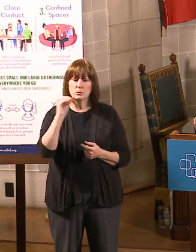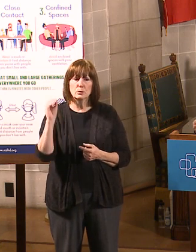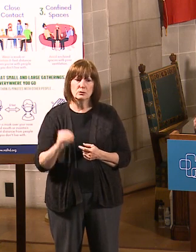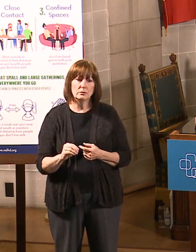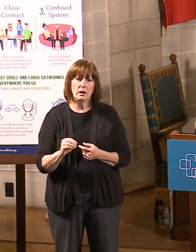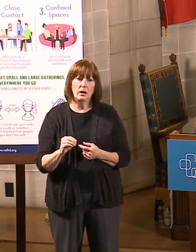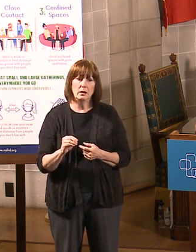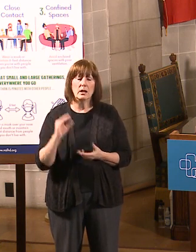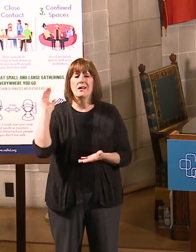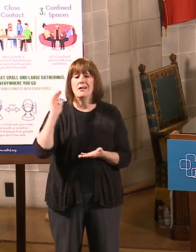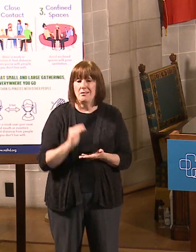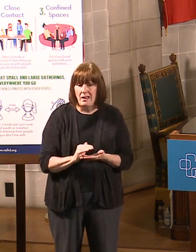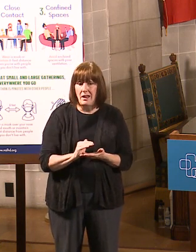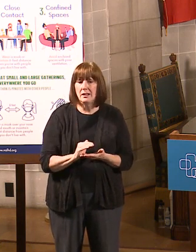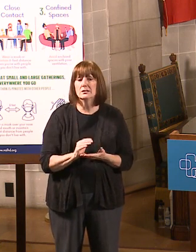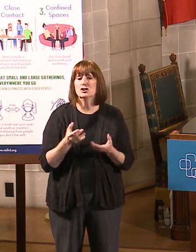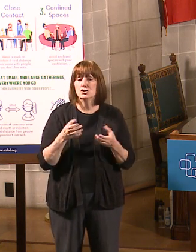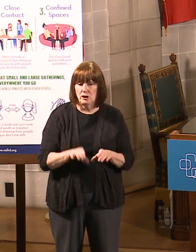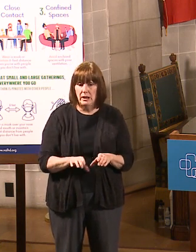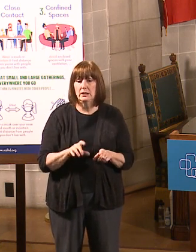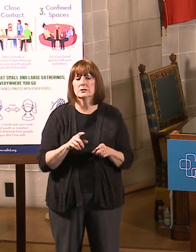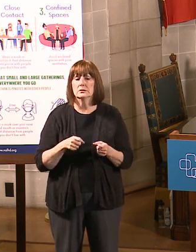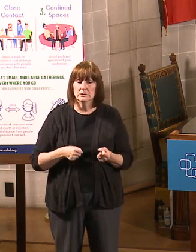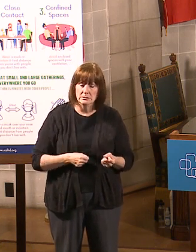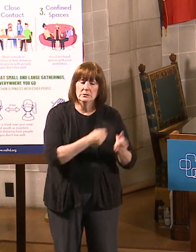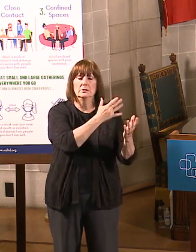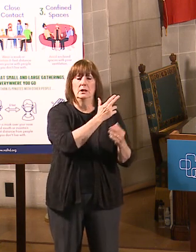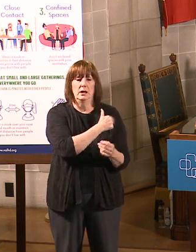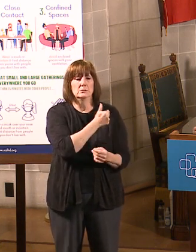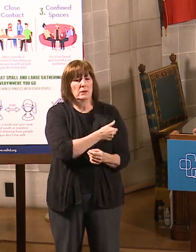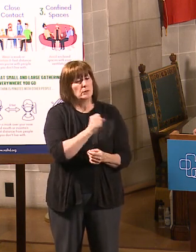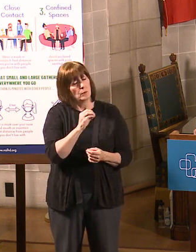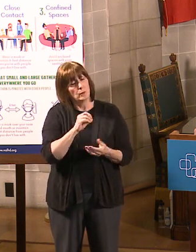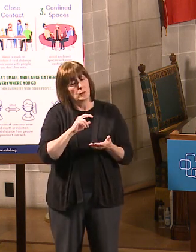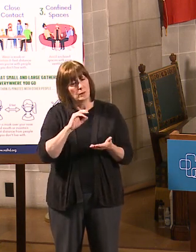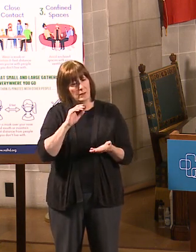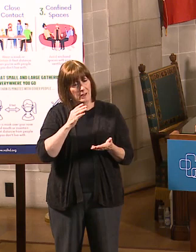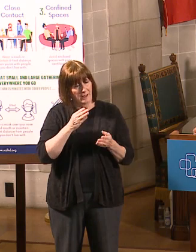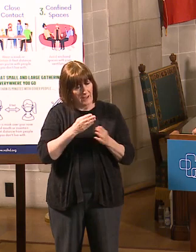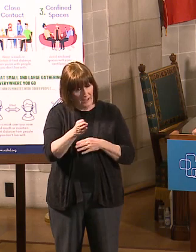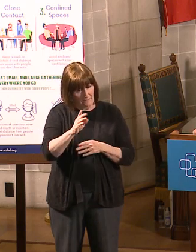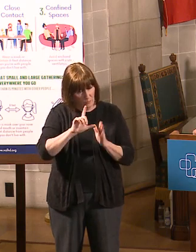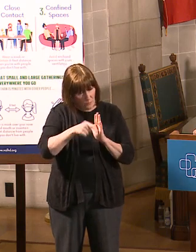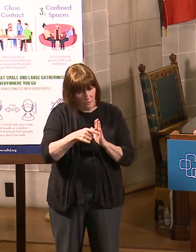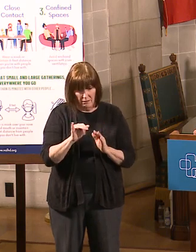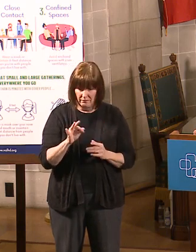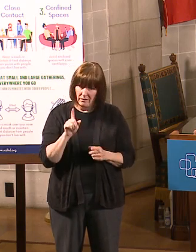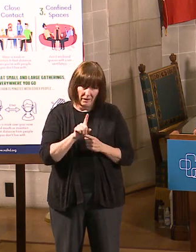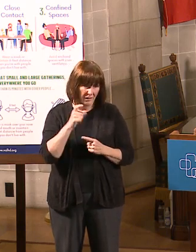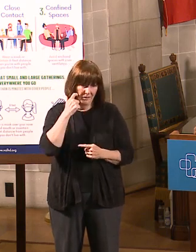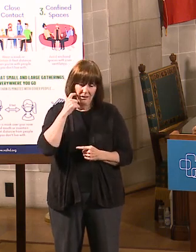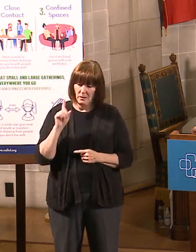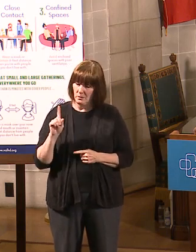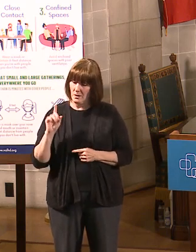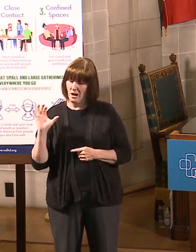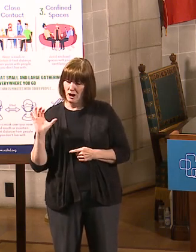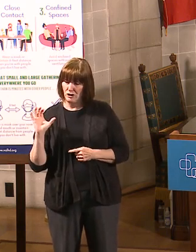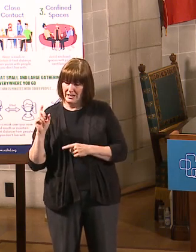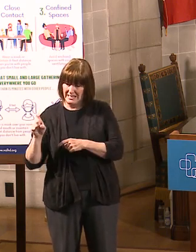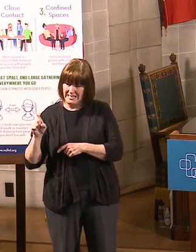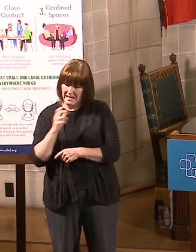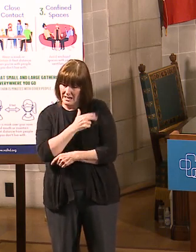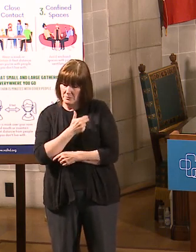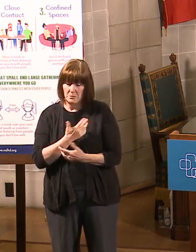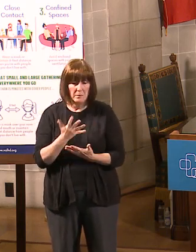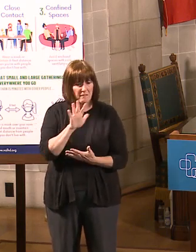10% less chance of needing that hospitalization. So that adds up after a while. If there's 100 patients that need a hospitalization, that means 5 or